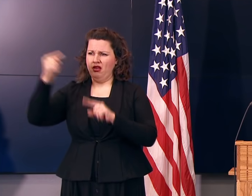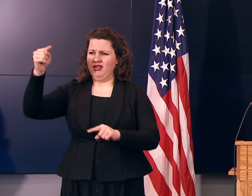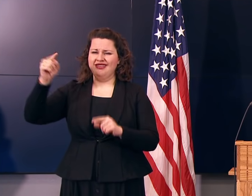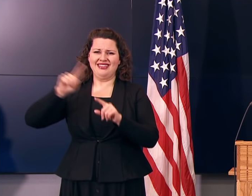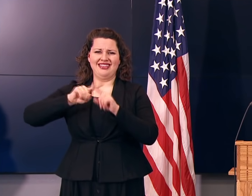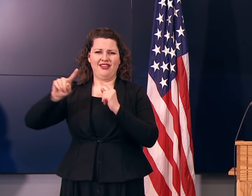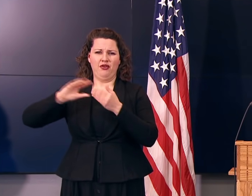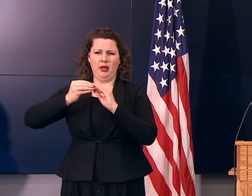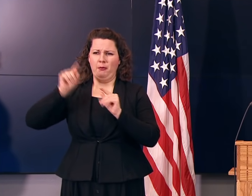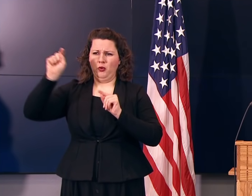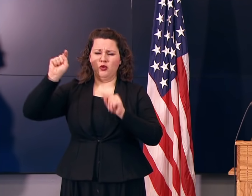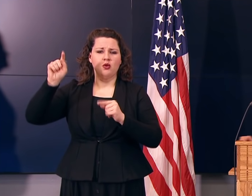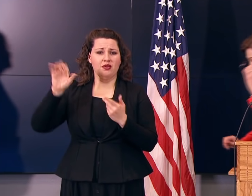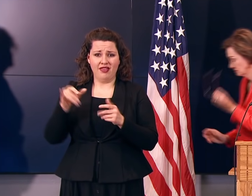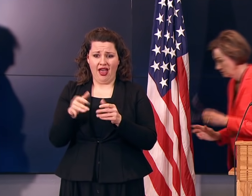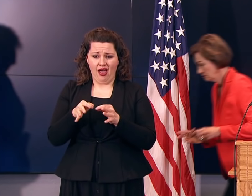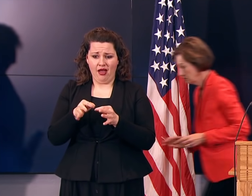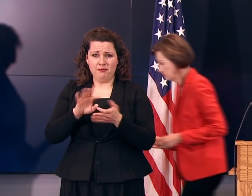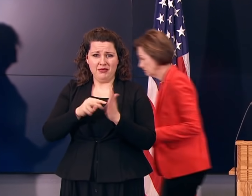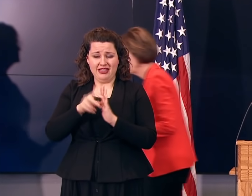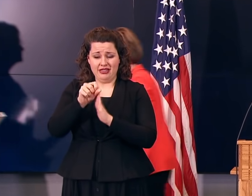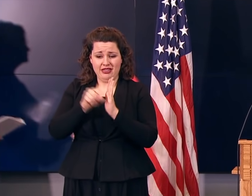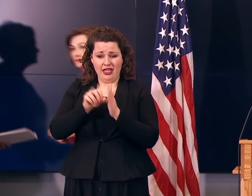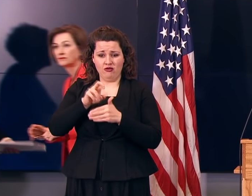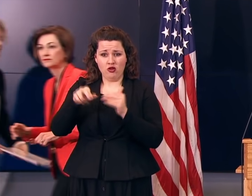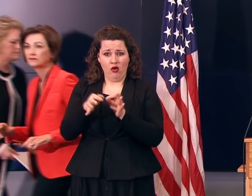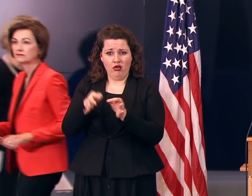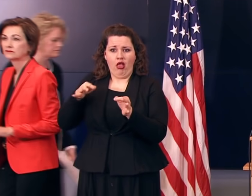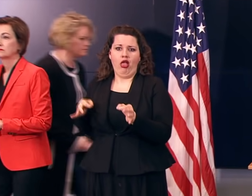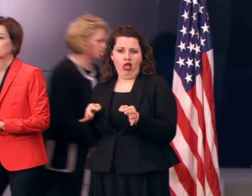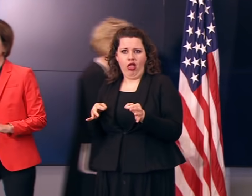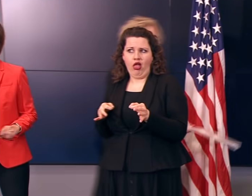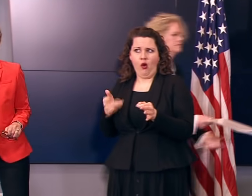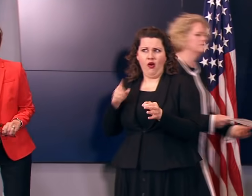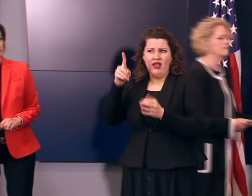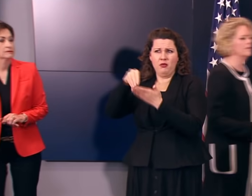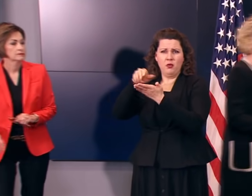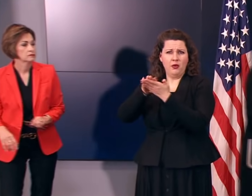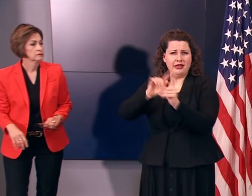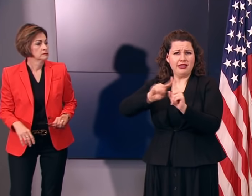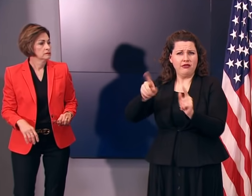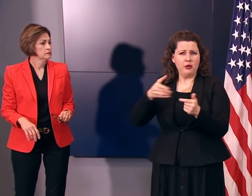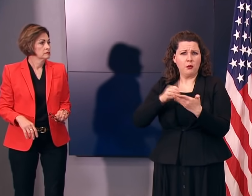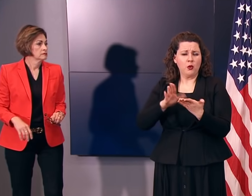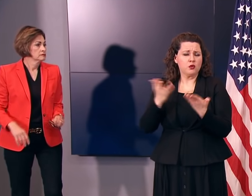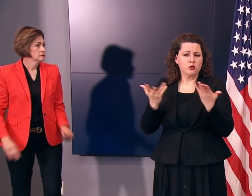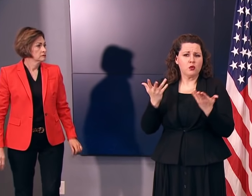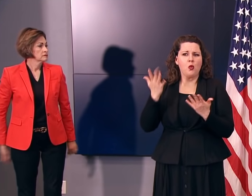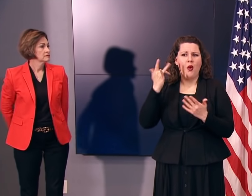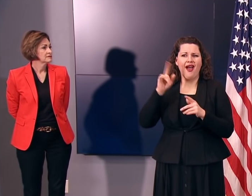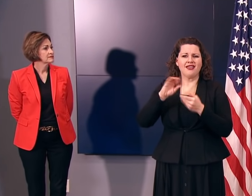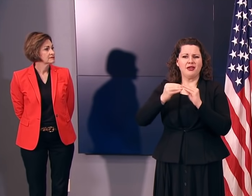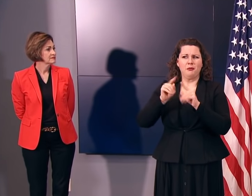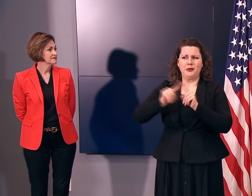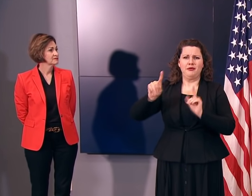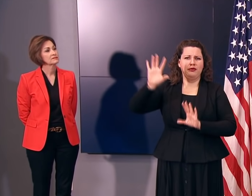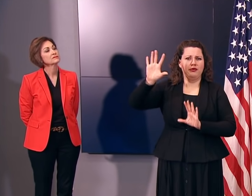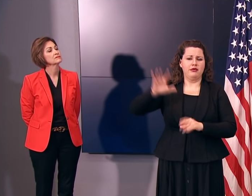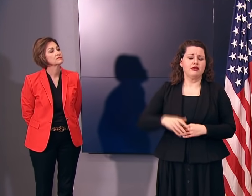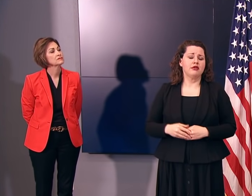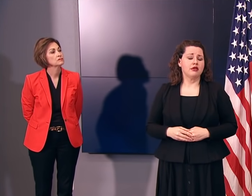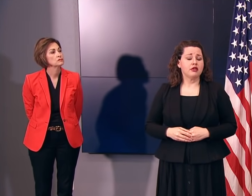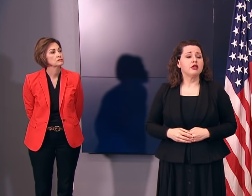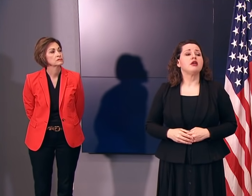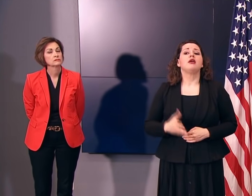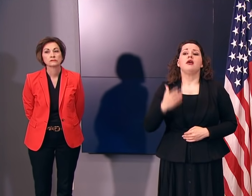the state results, or are they recording things differently? Yeah, so thanks for the question.